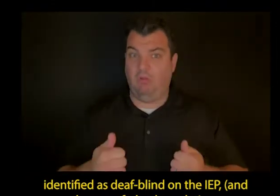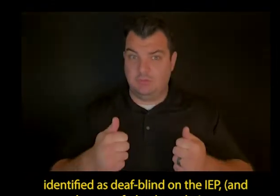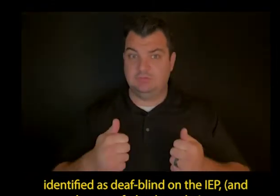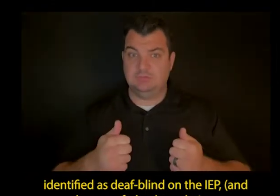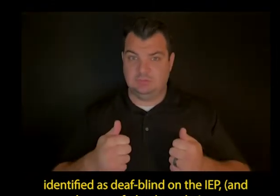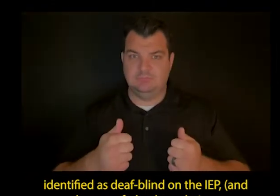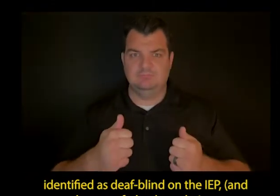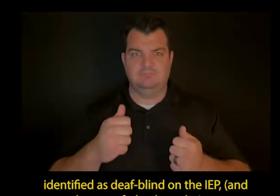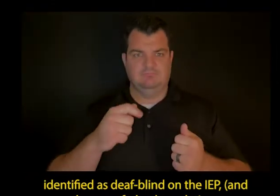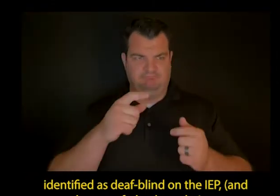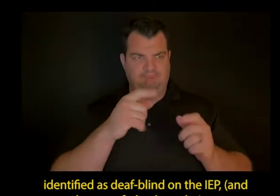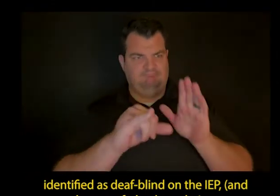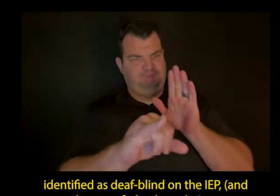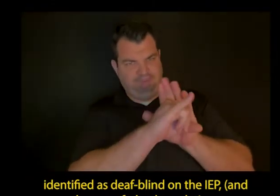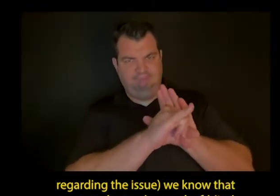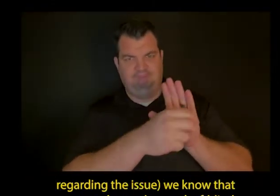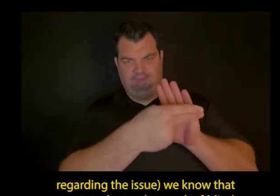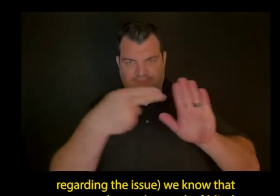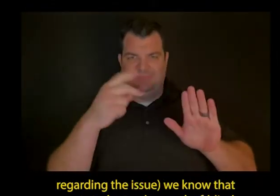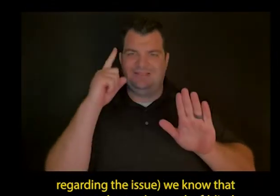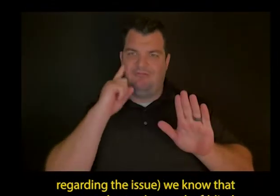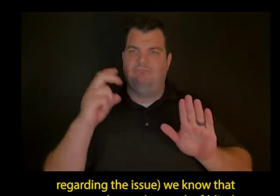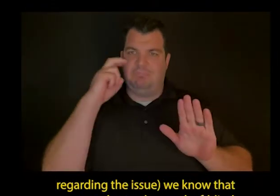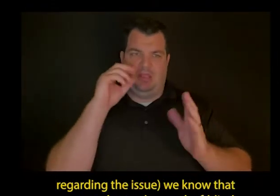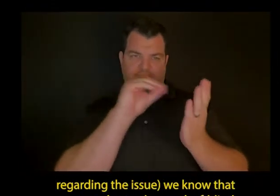and there are federal regulations regarding the issue.